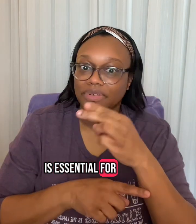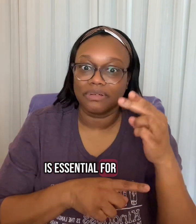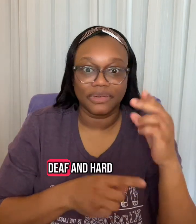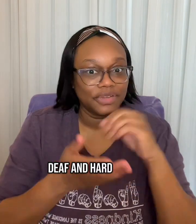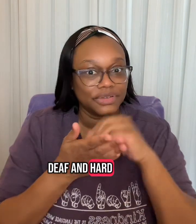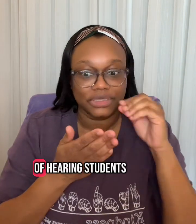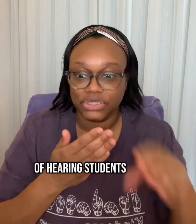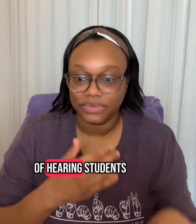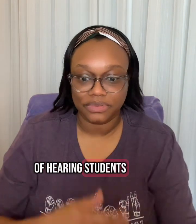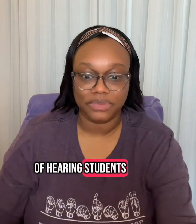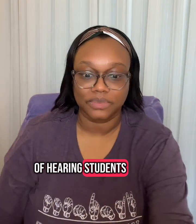deaf and hard of hearing students.